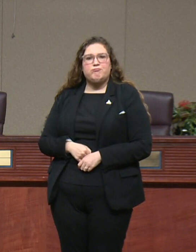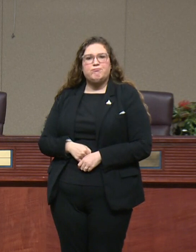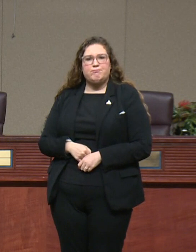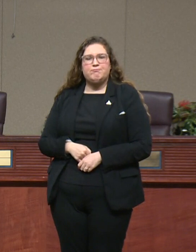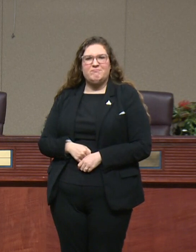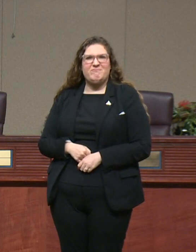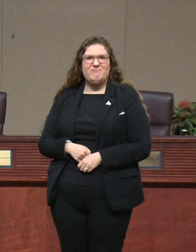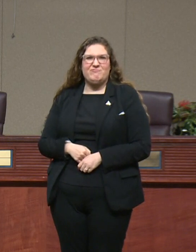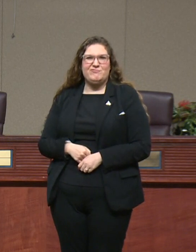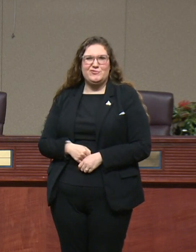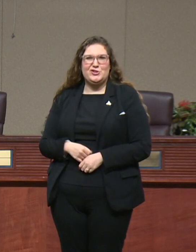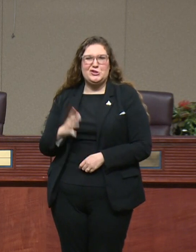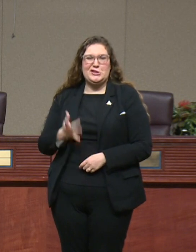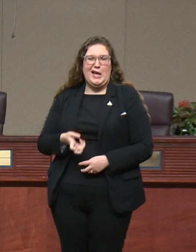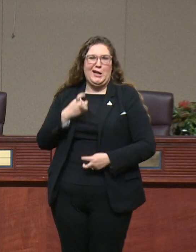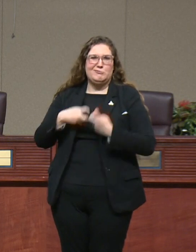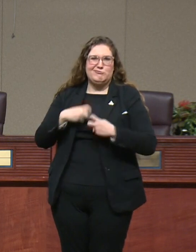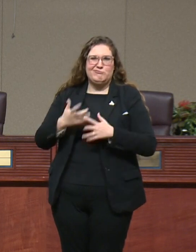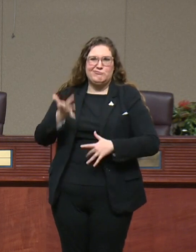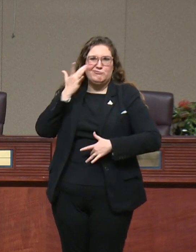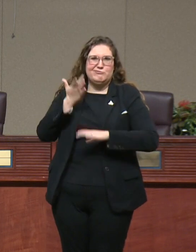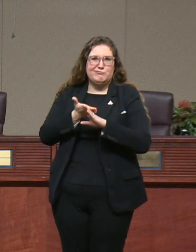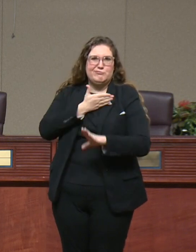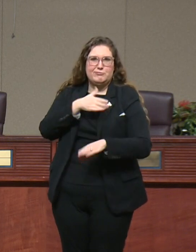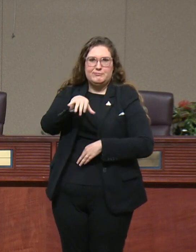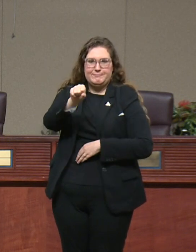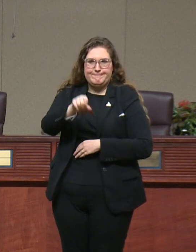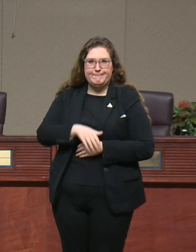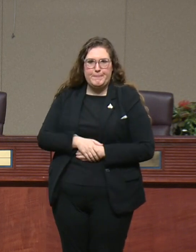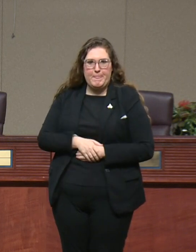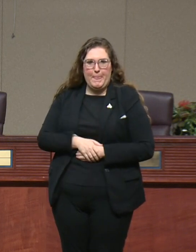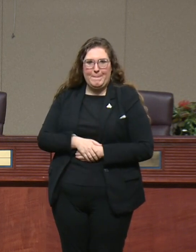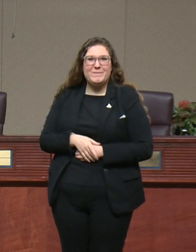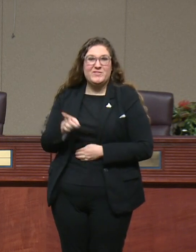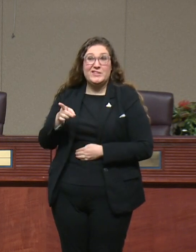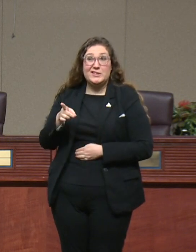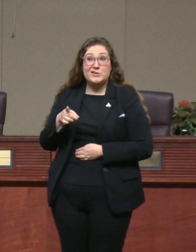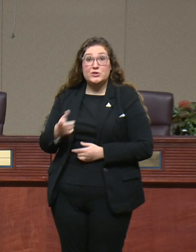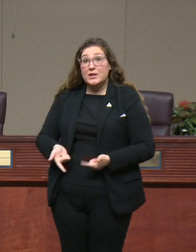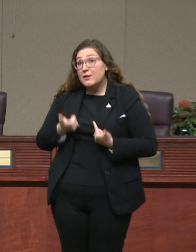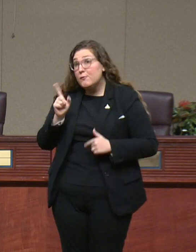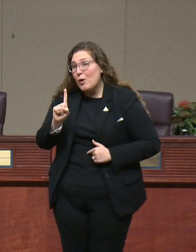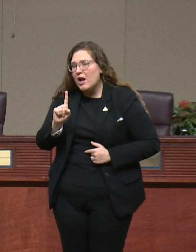underlying conditions, and from an assisted living facility.